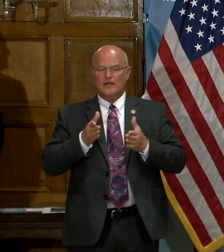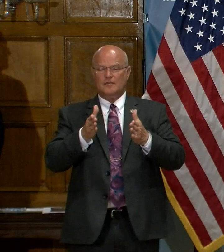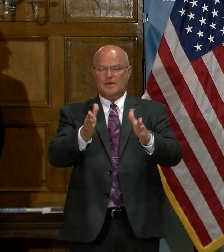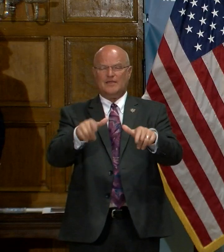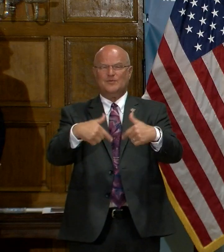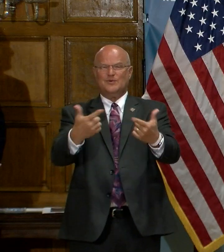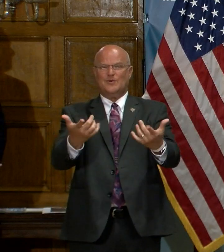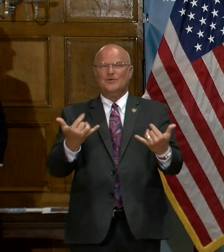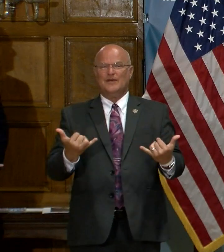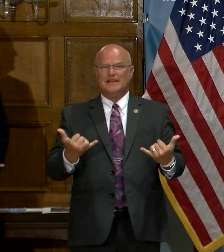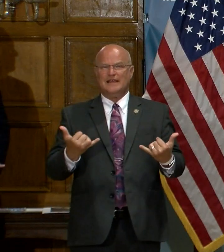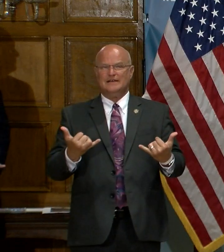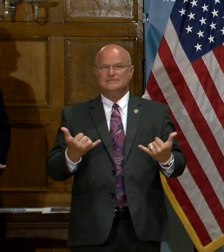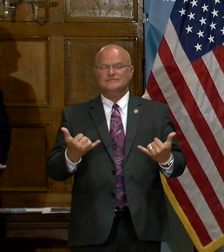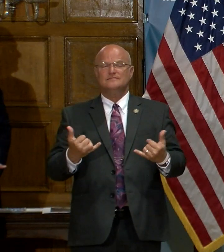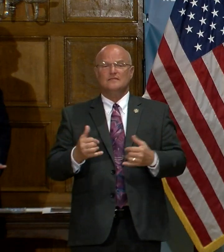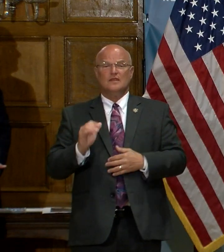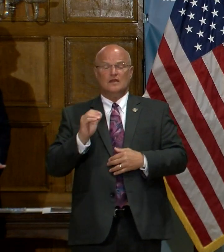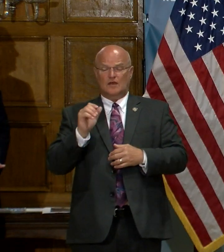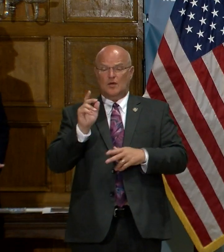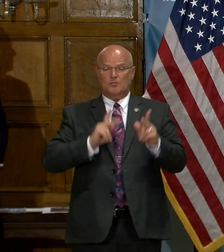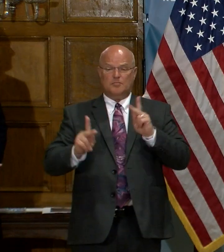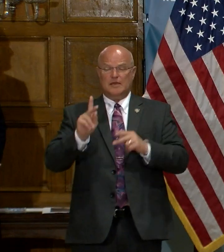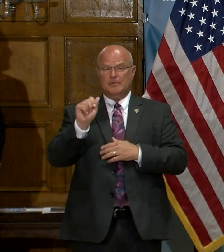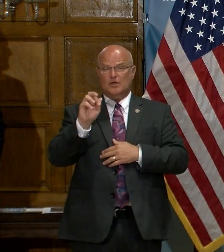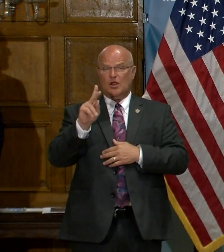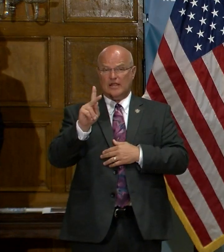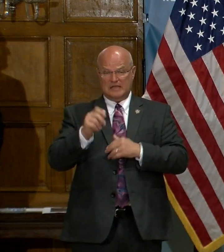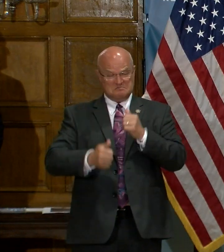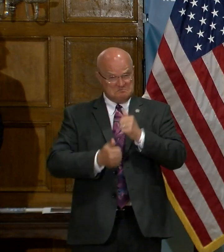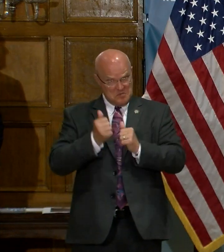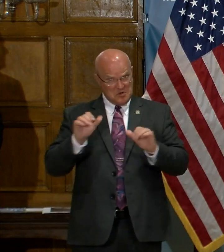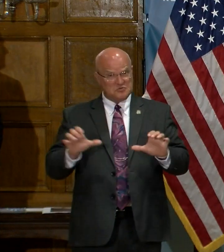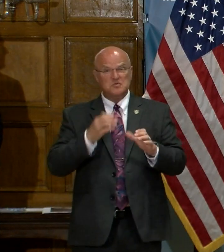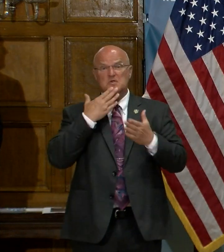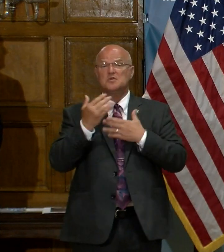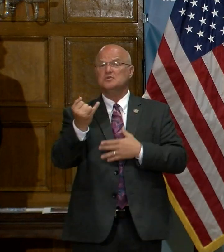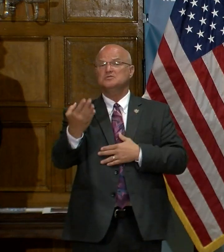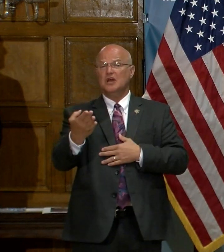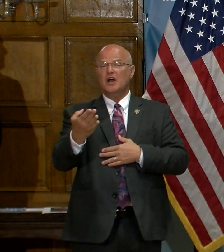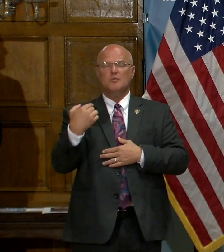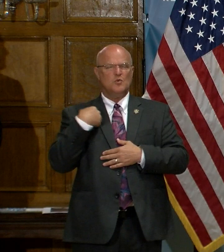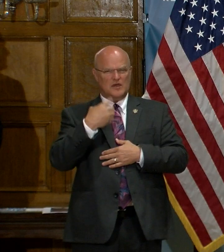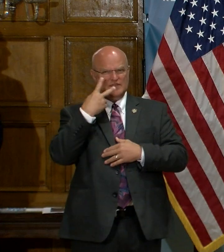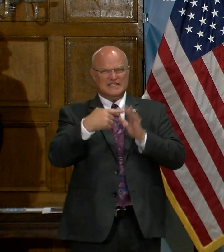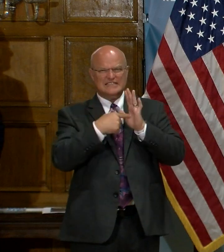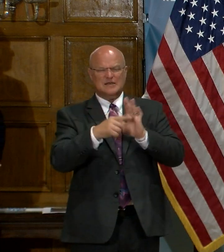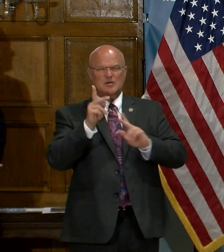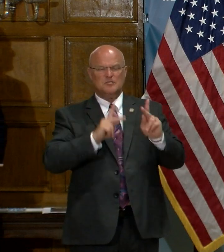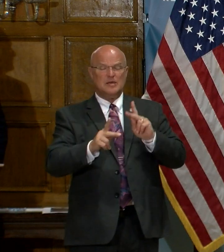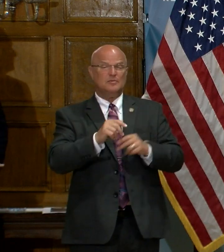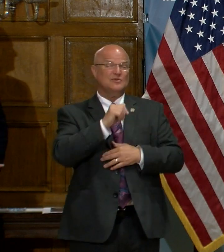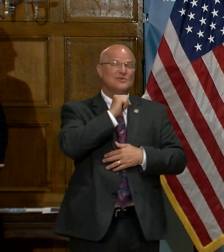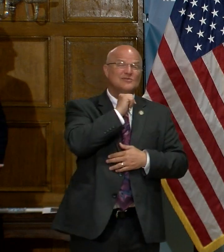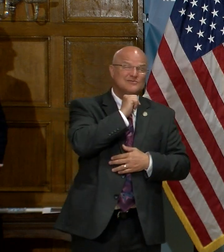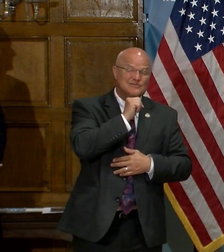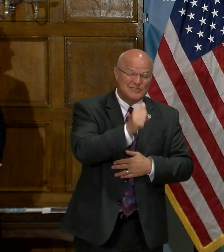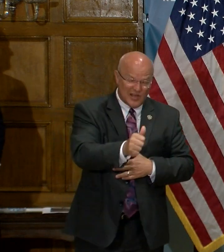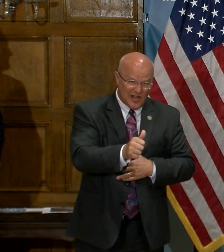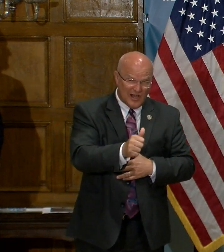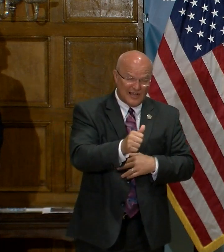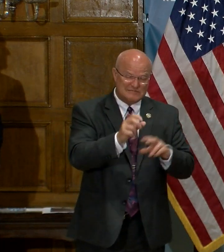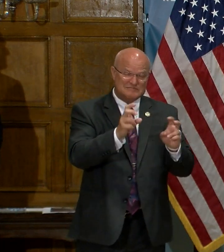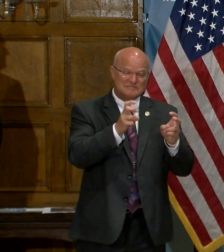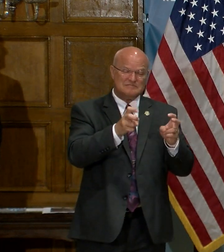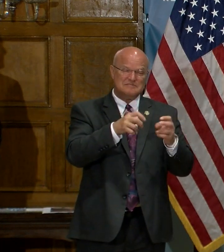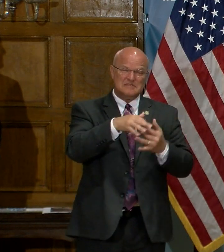on. Overwhelmingly, Arkansans are doing a good job. I'm sure we've all seen examples of people who are probably not doing as good a job